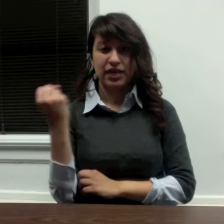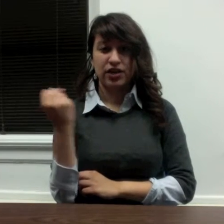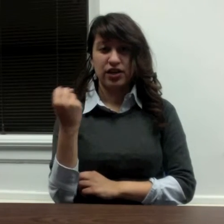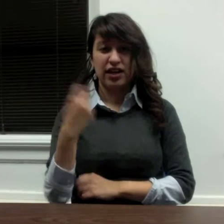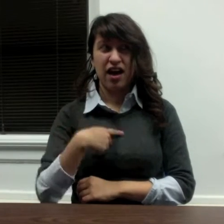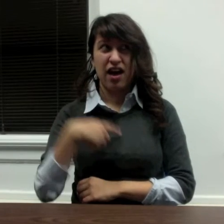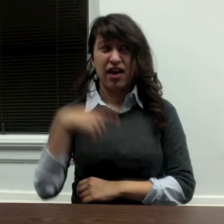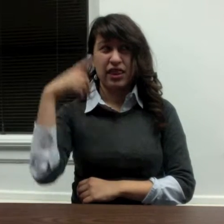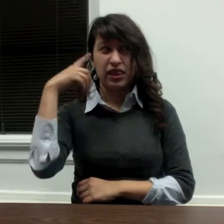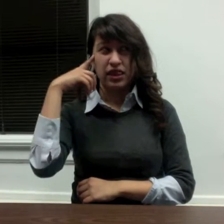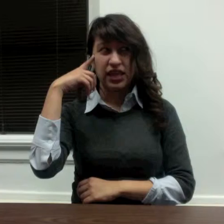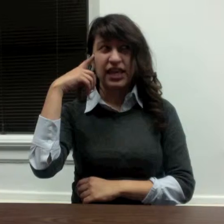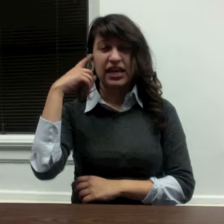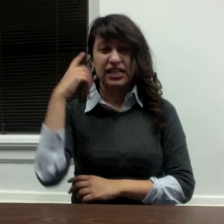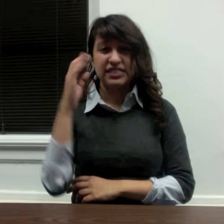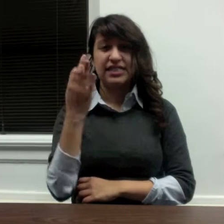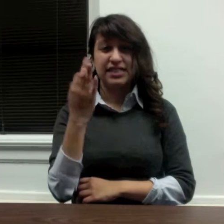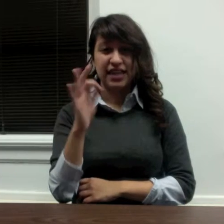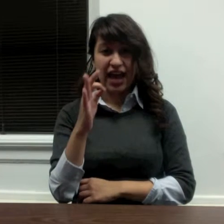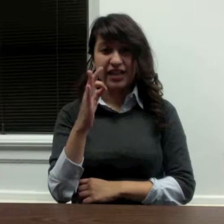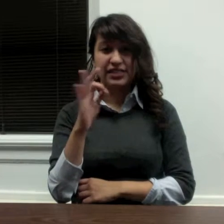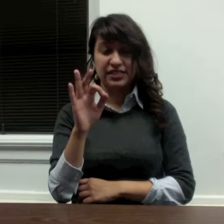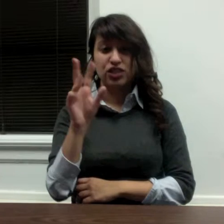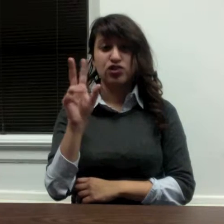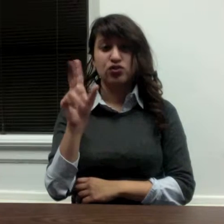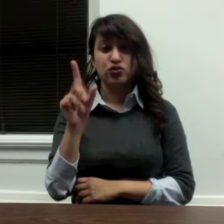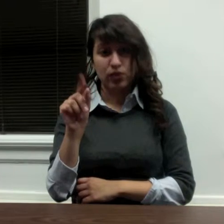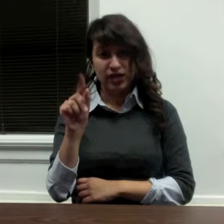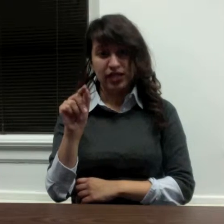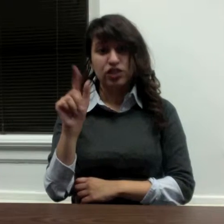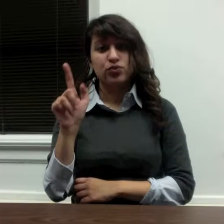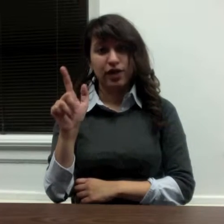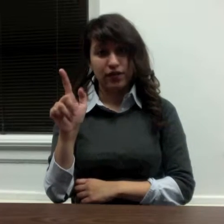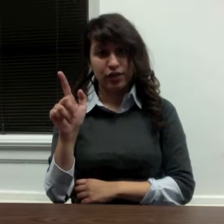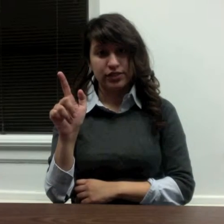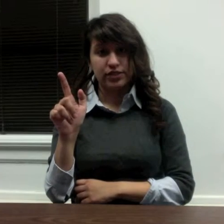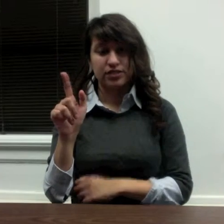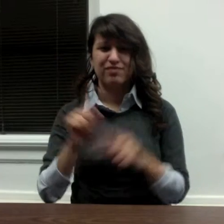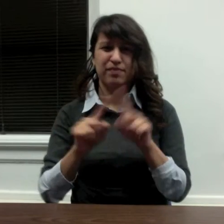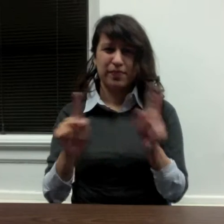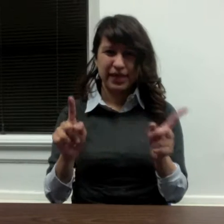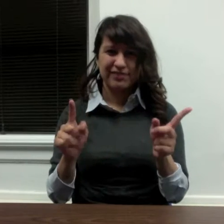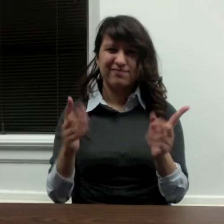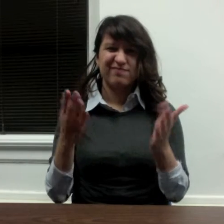the 19th, 20th, and 21st, but those dates could be wrong.